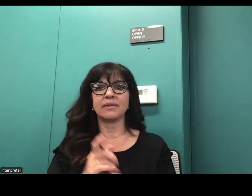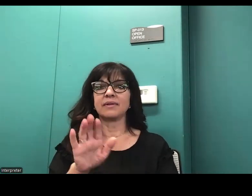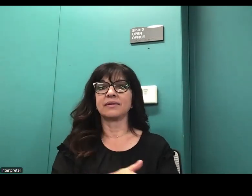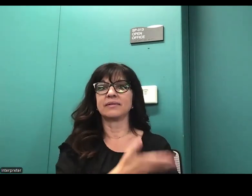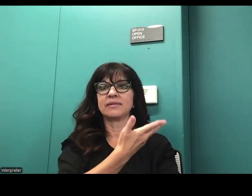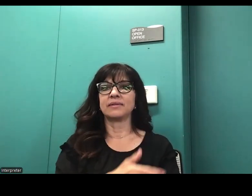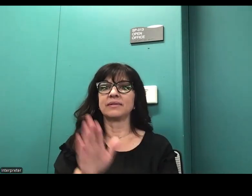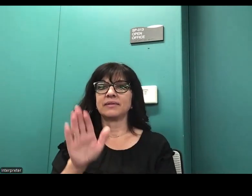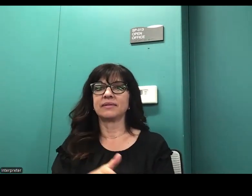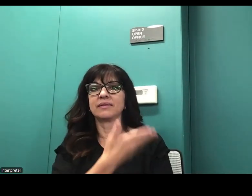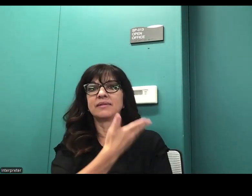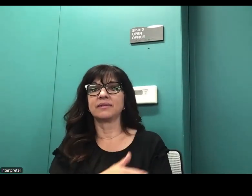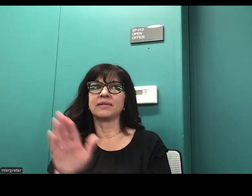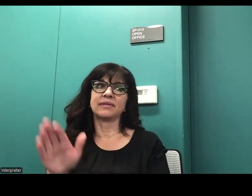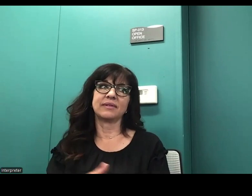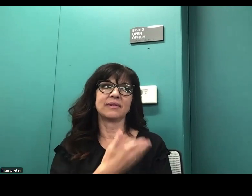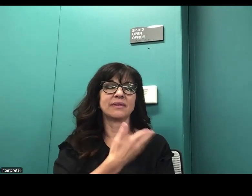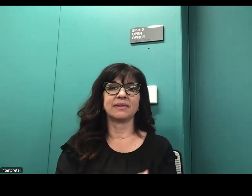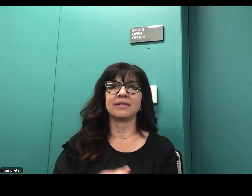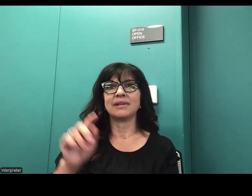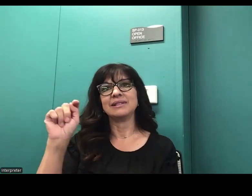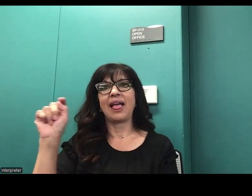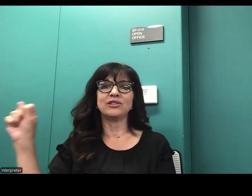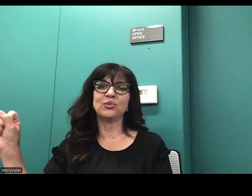sorry. The old Taylor can't come from the phone right now.